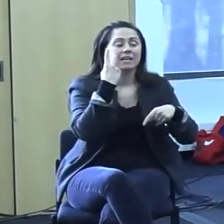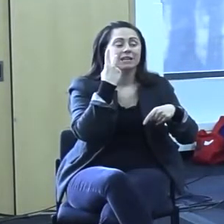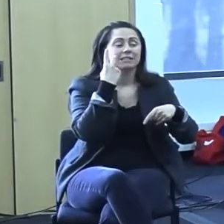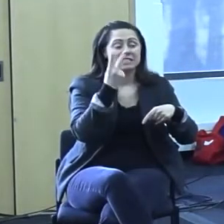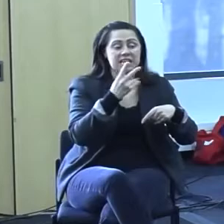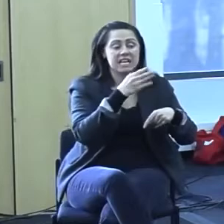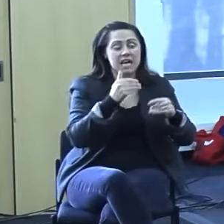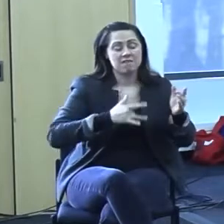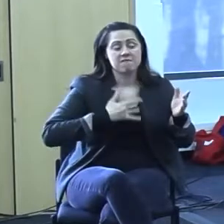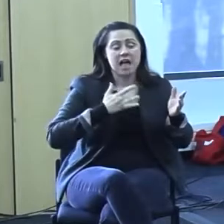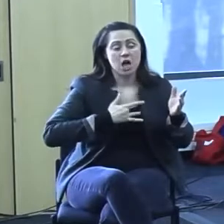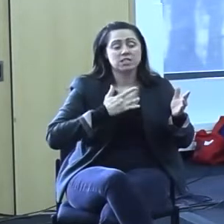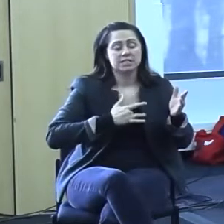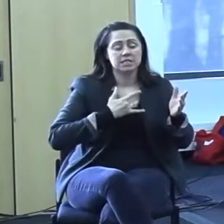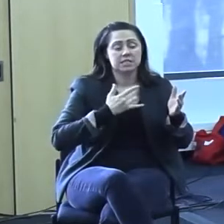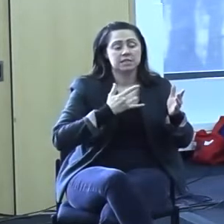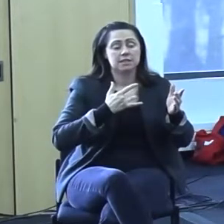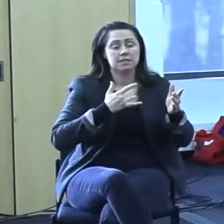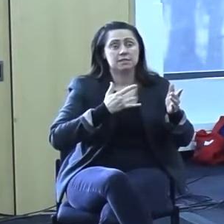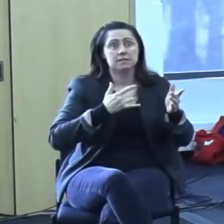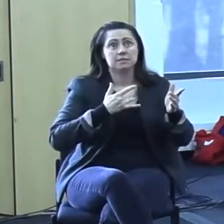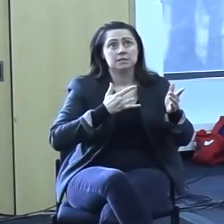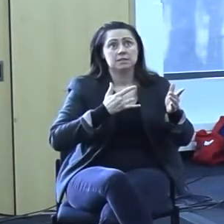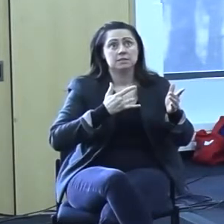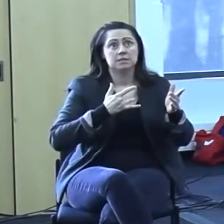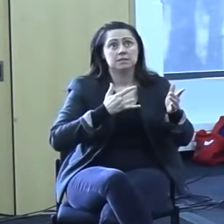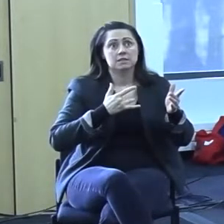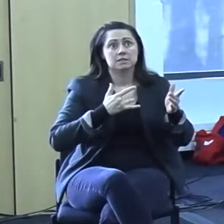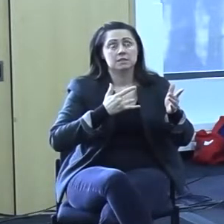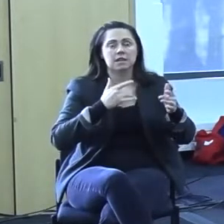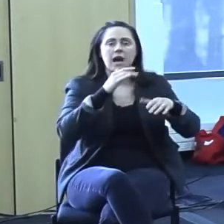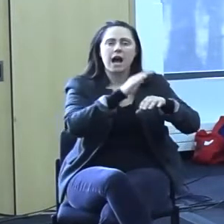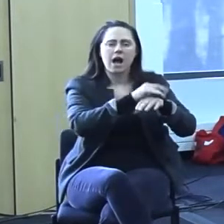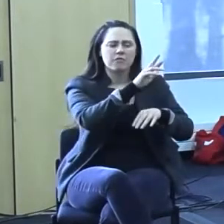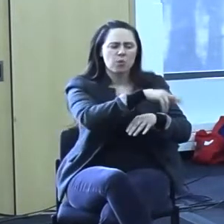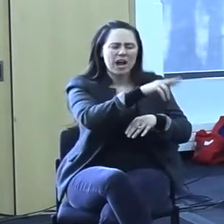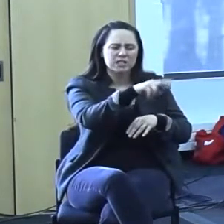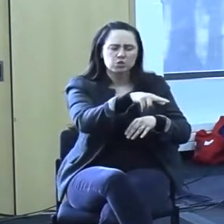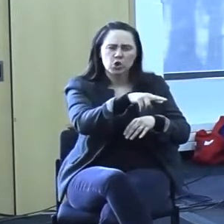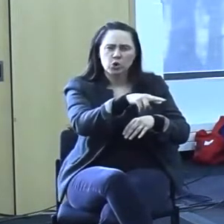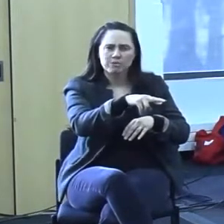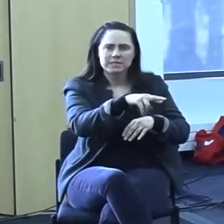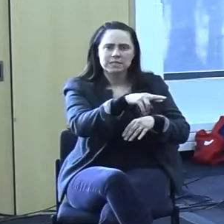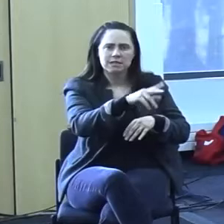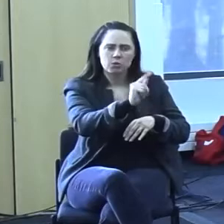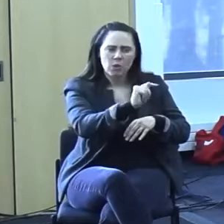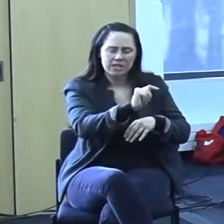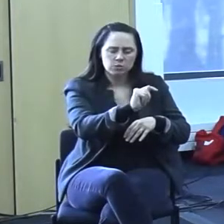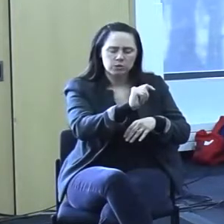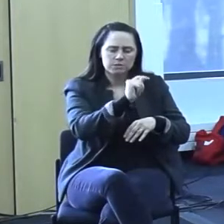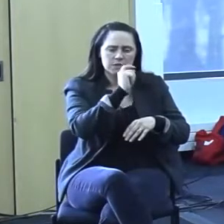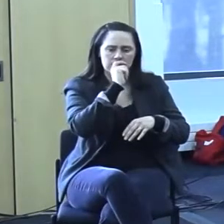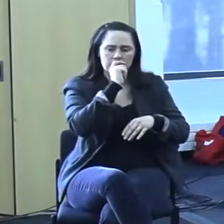felt um, on like restrooms and uh,